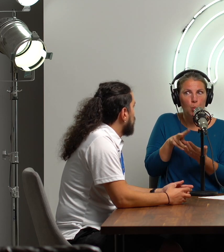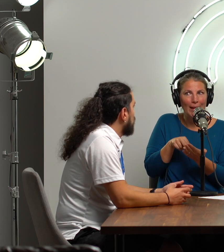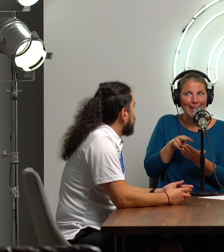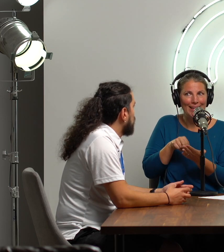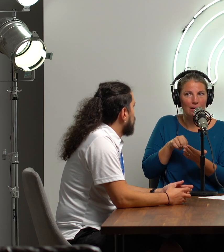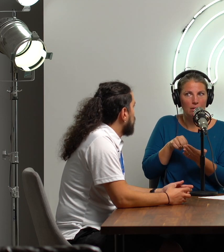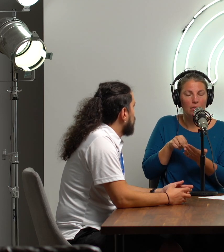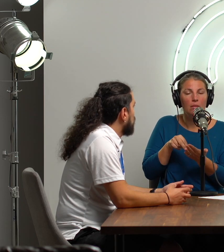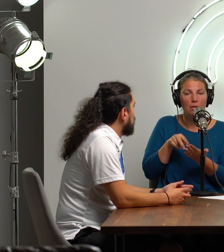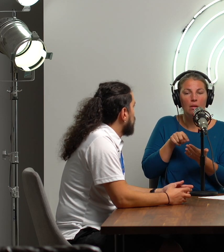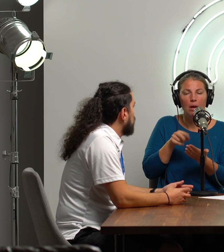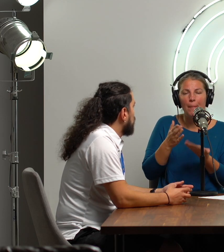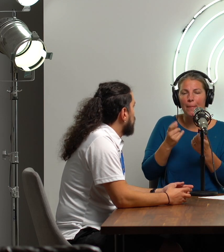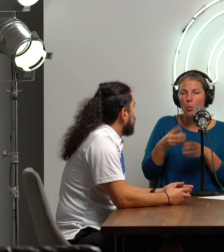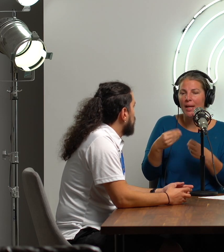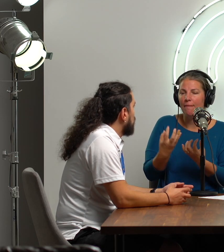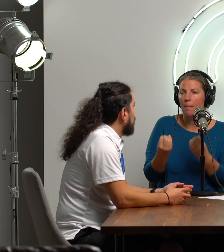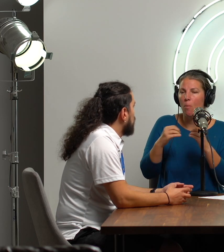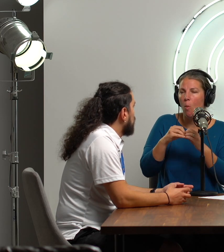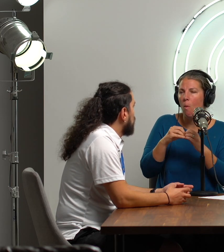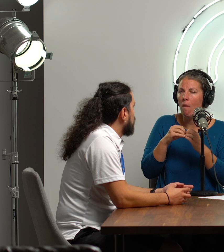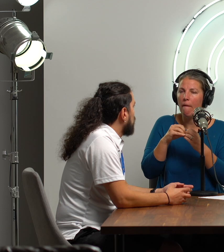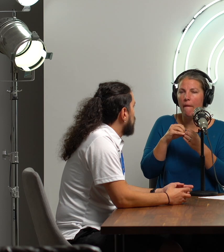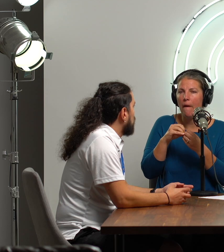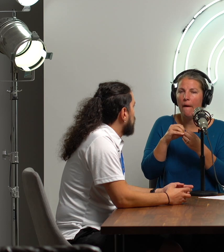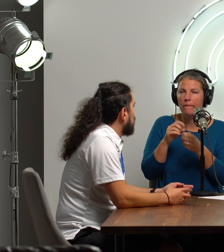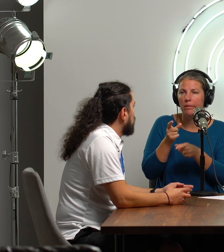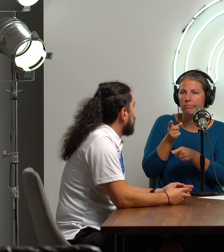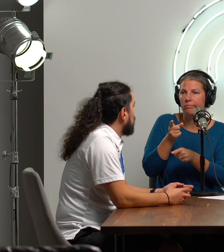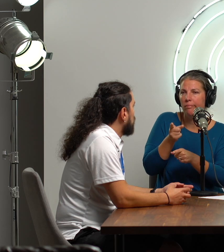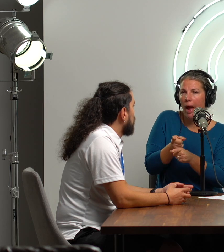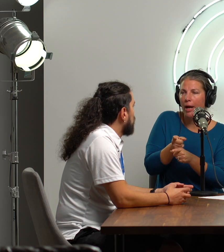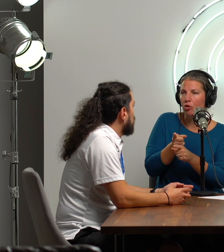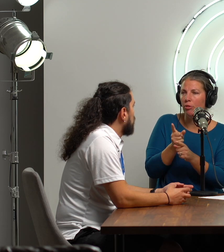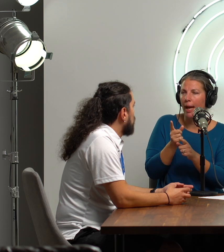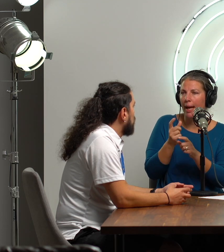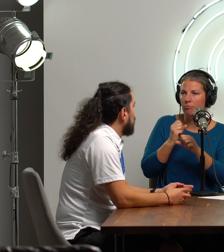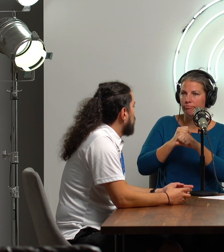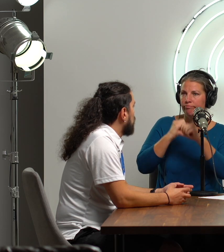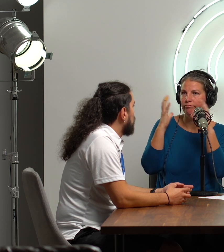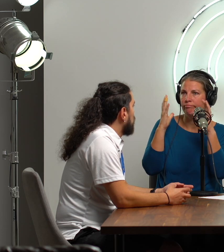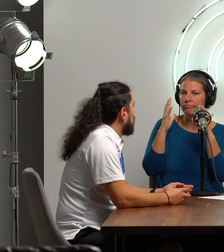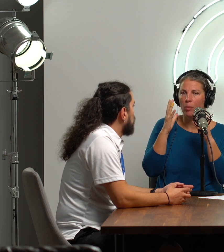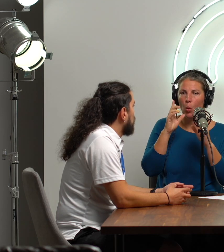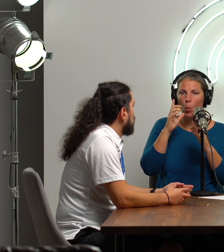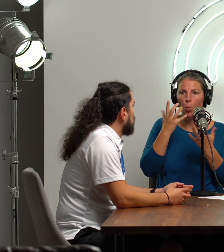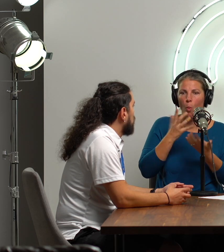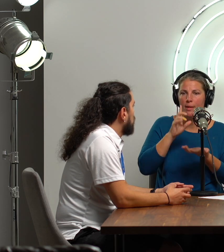a more accurate depiction of what that looks like for